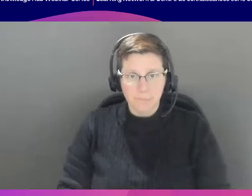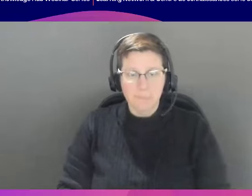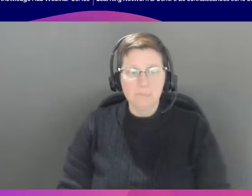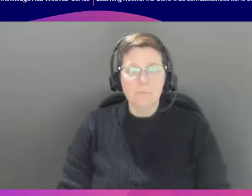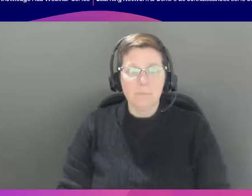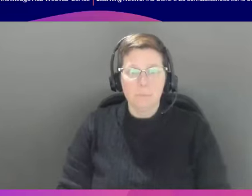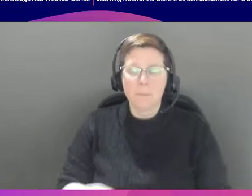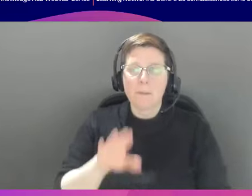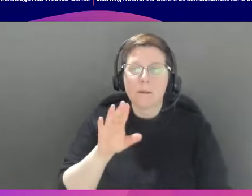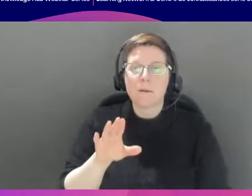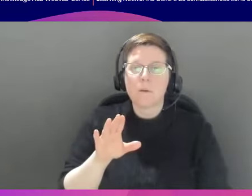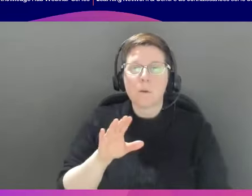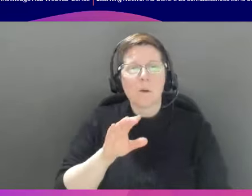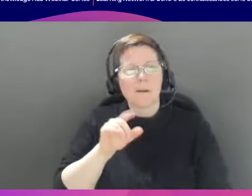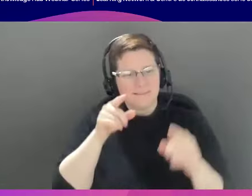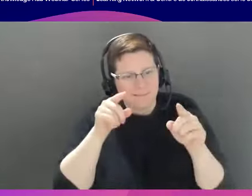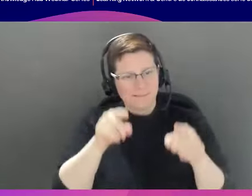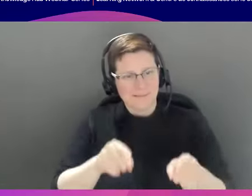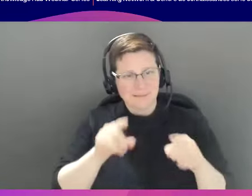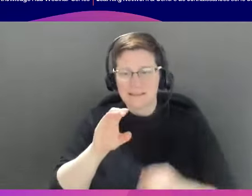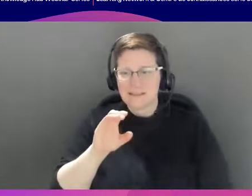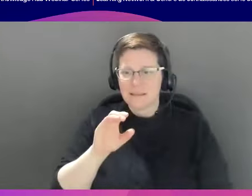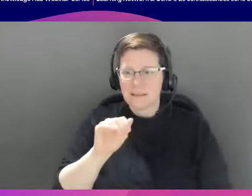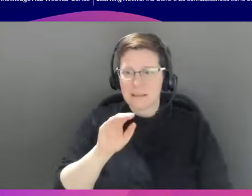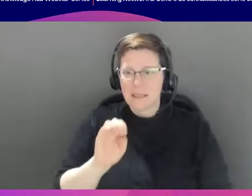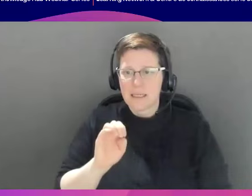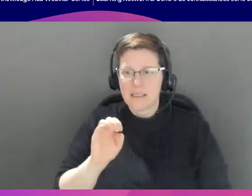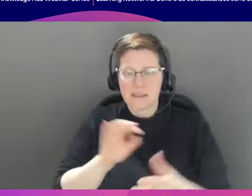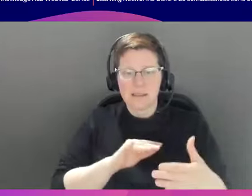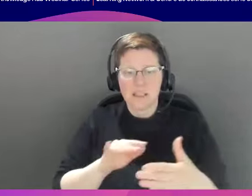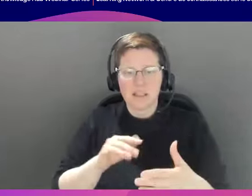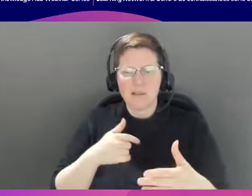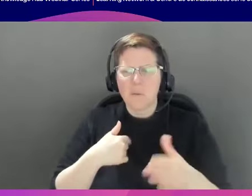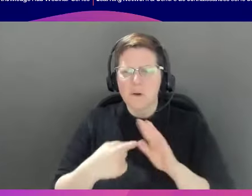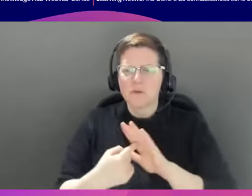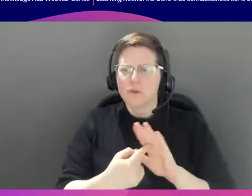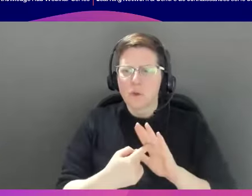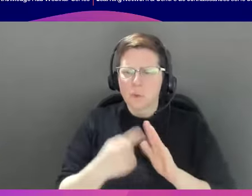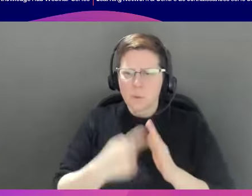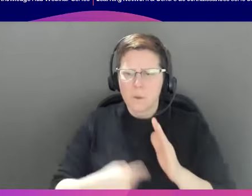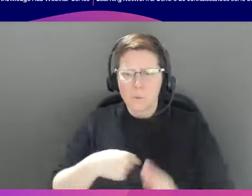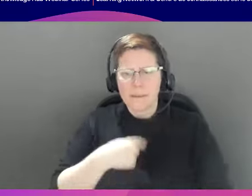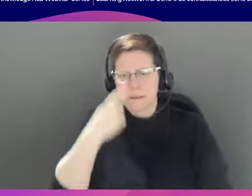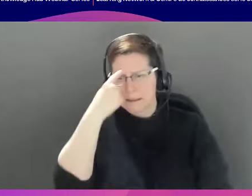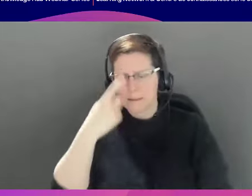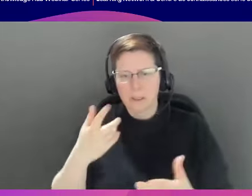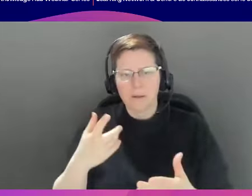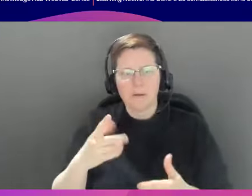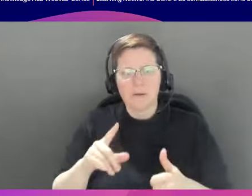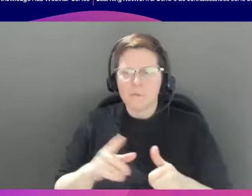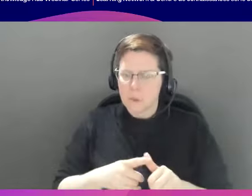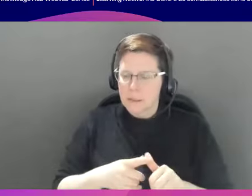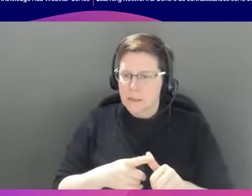And so through these case studies, I want to highlight some of the main things we should be thinking about. First, we need to continually refine how